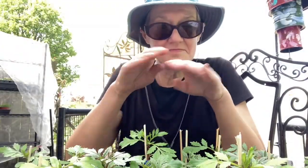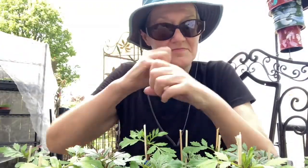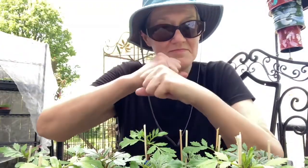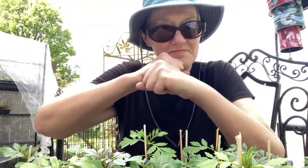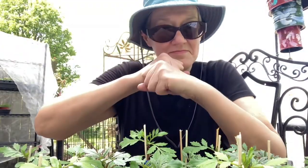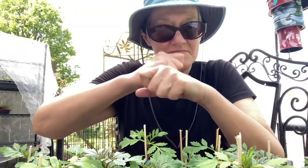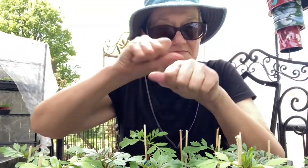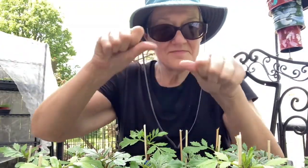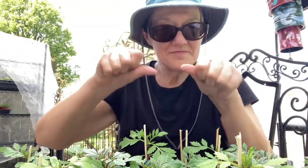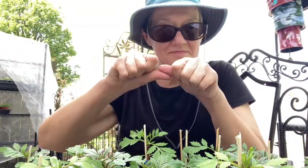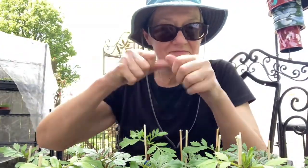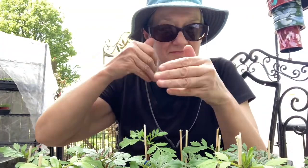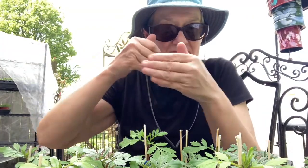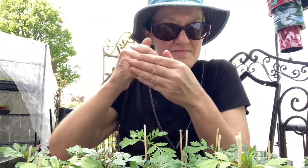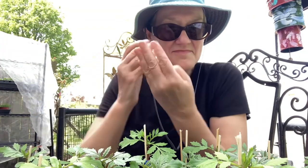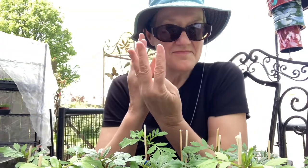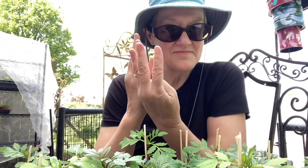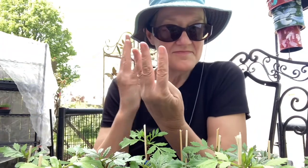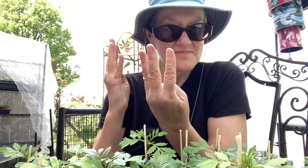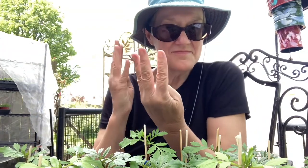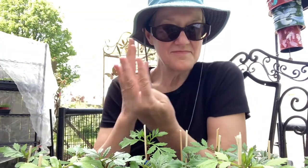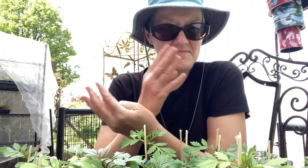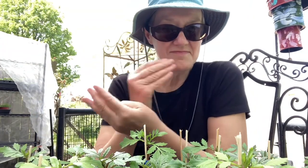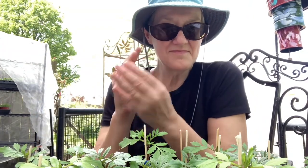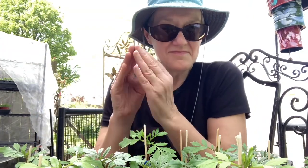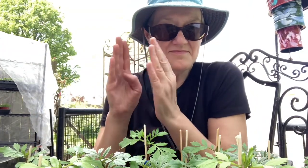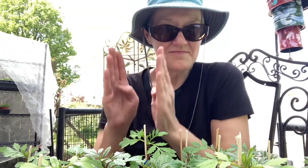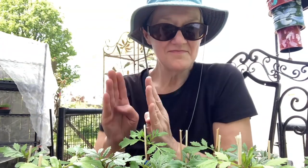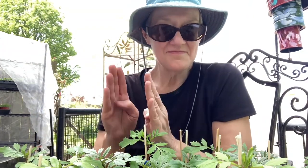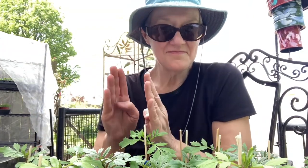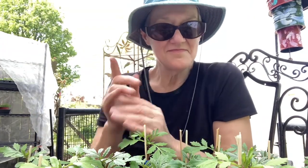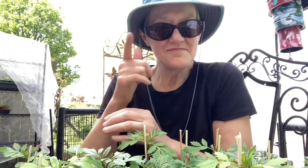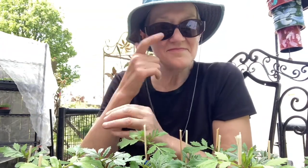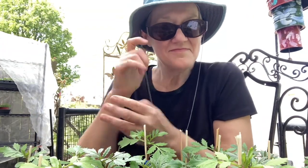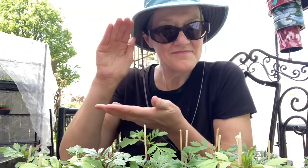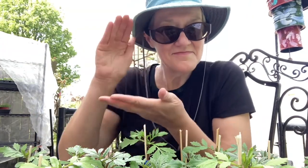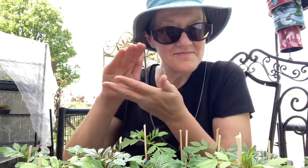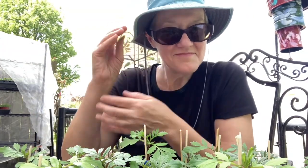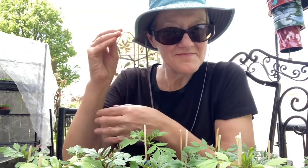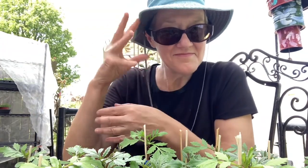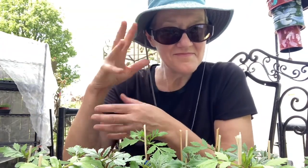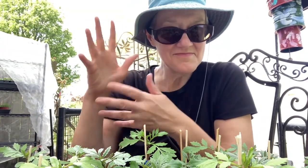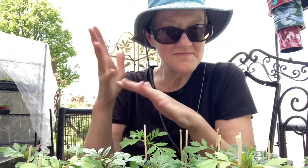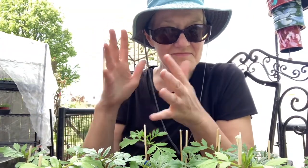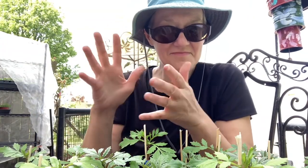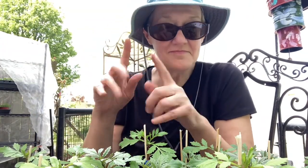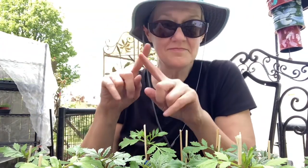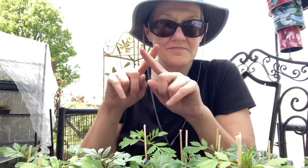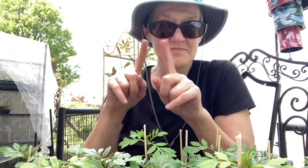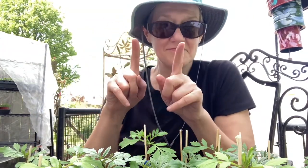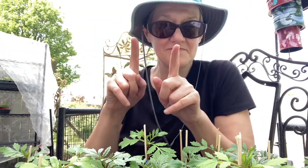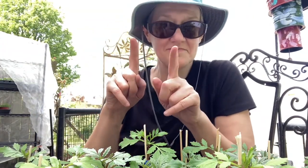So the shelf is in a protected area near the fence and the house because there's less sun and wind